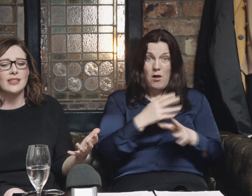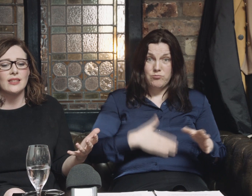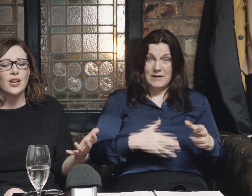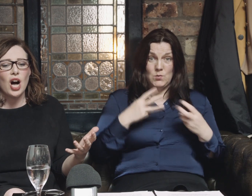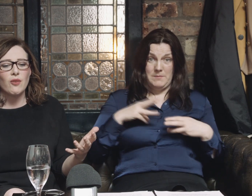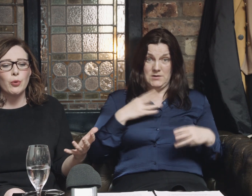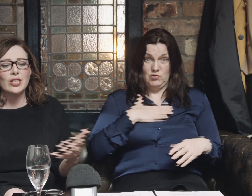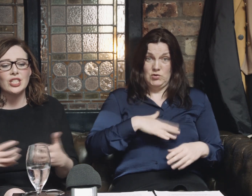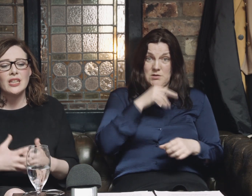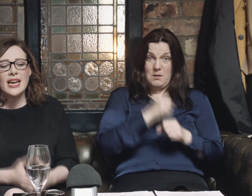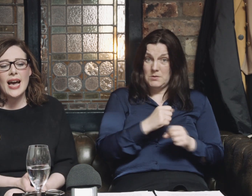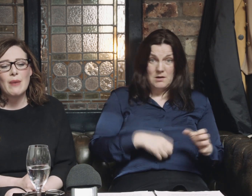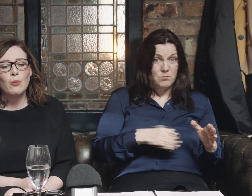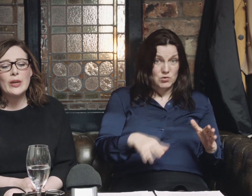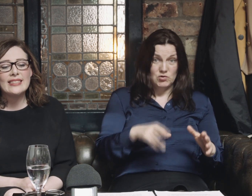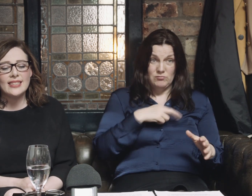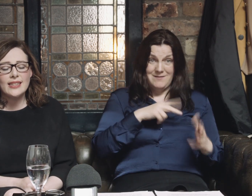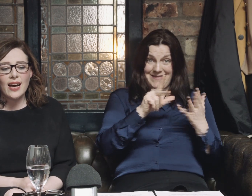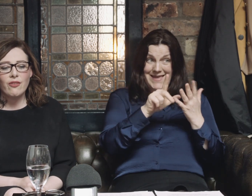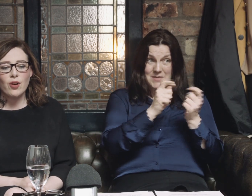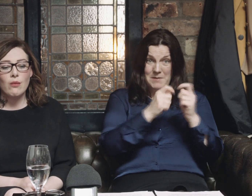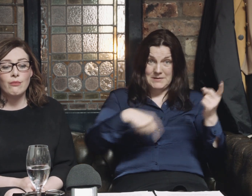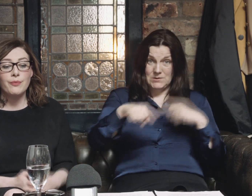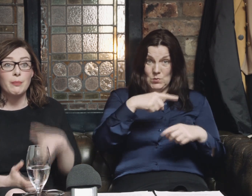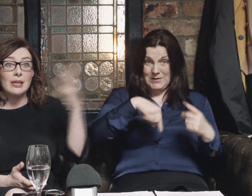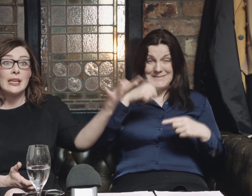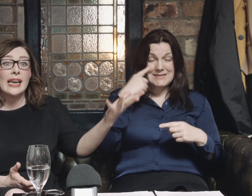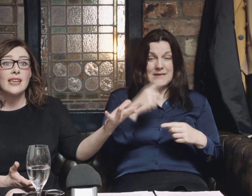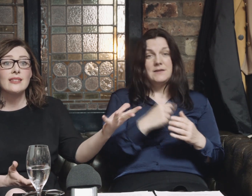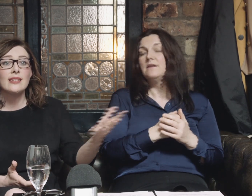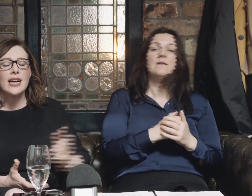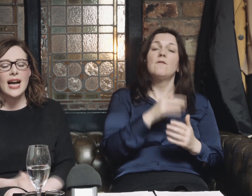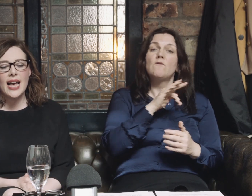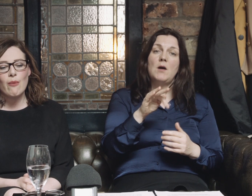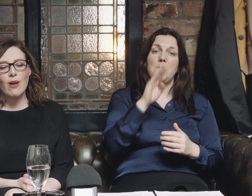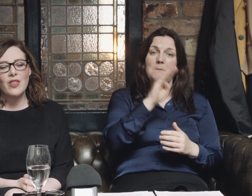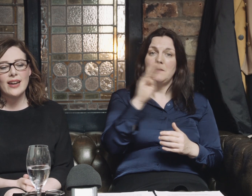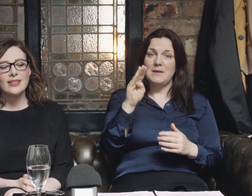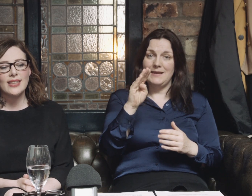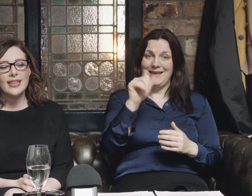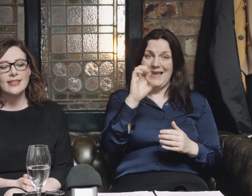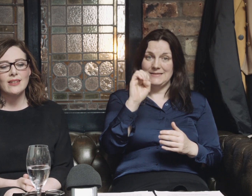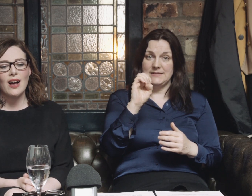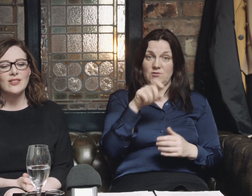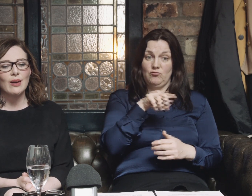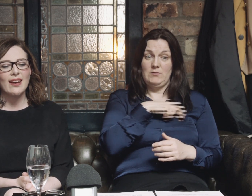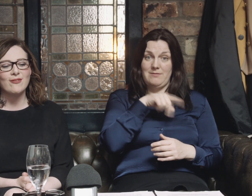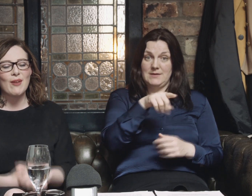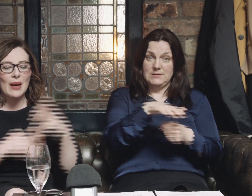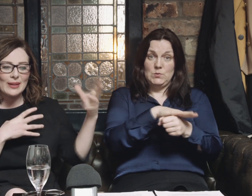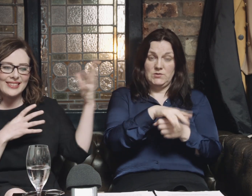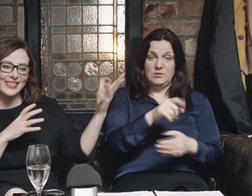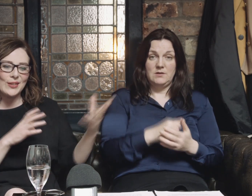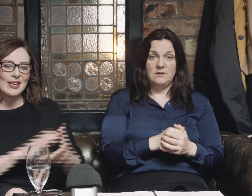in cases of abortion, and we see that from the BB case. That is a case, and